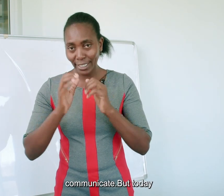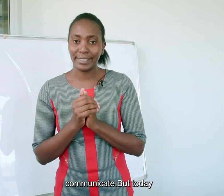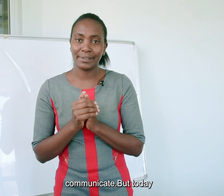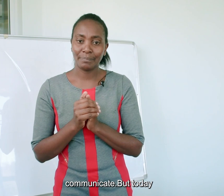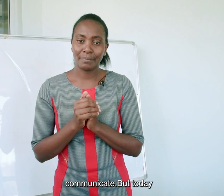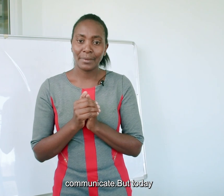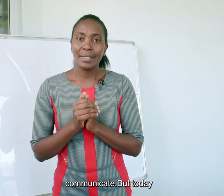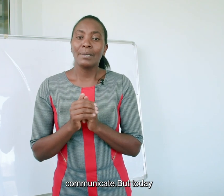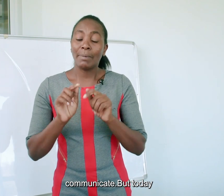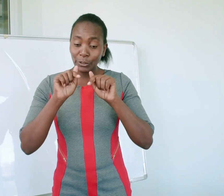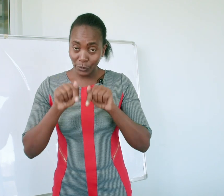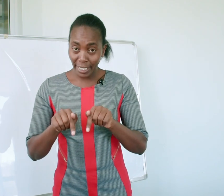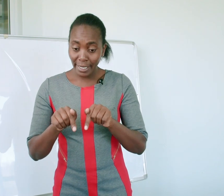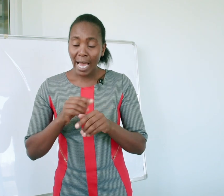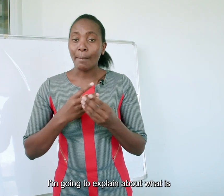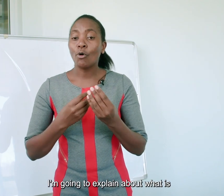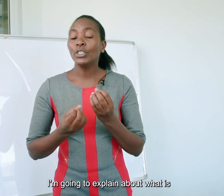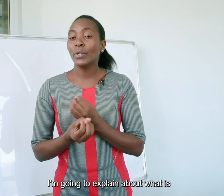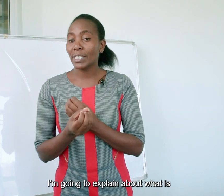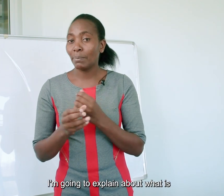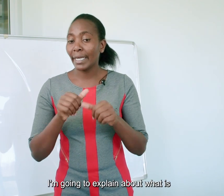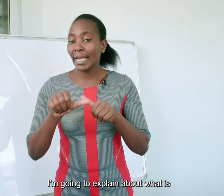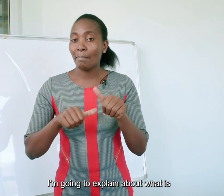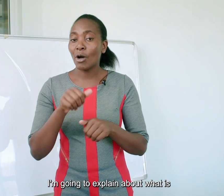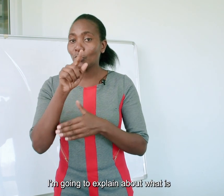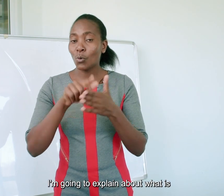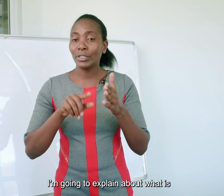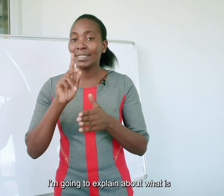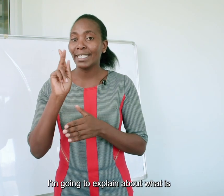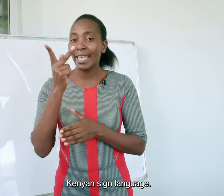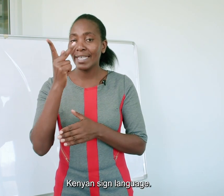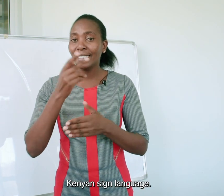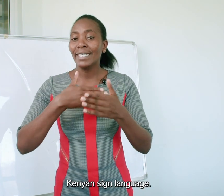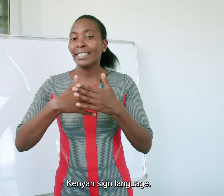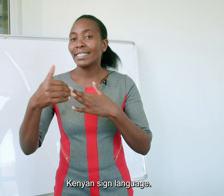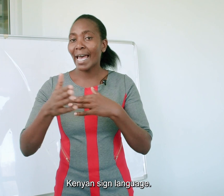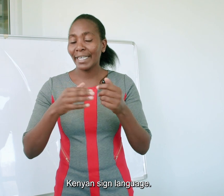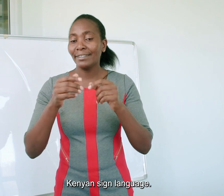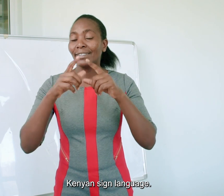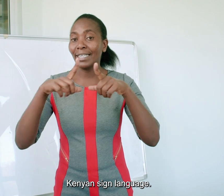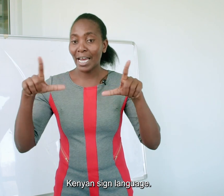communicate. But today, I'm going to explain about what is Kenyan Sign